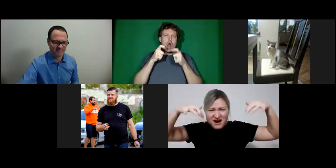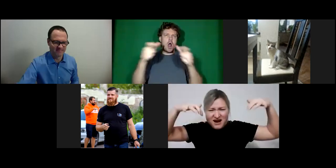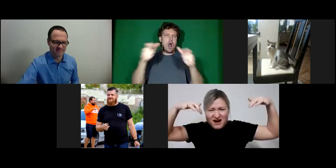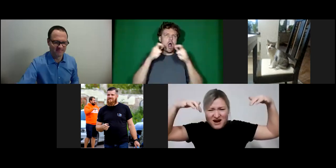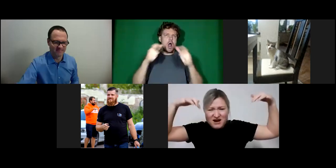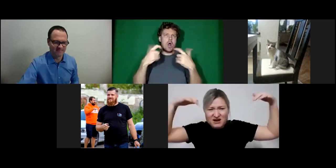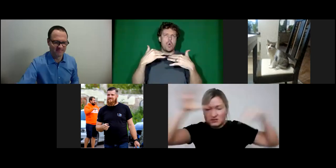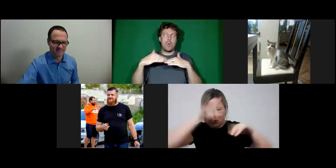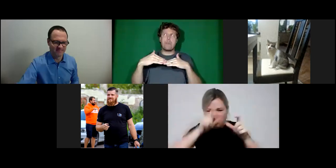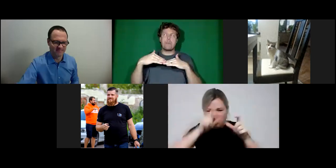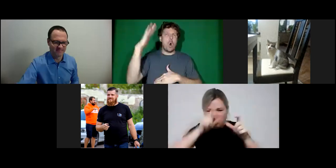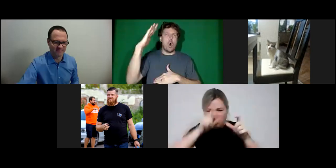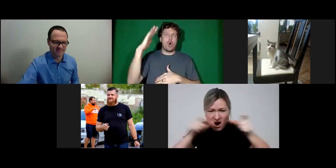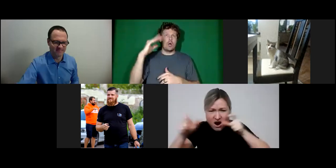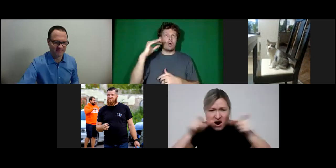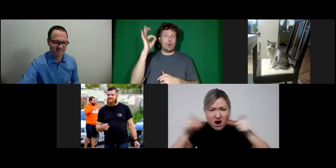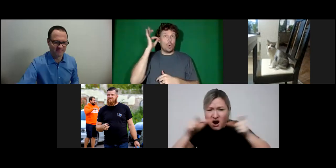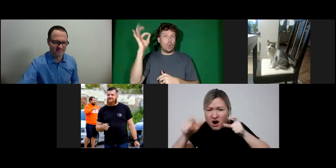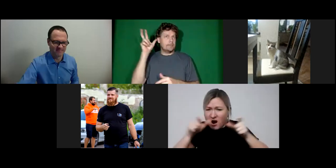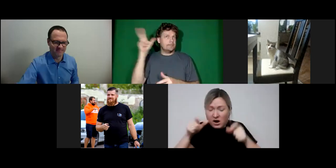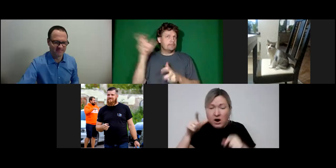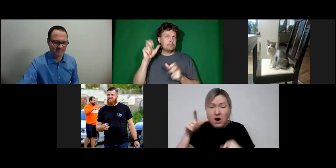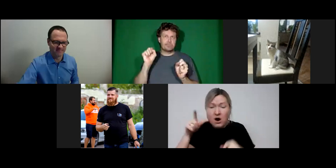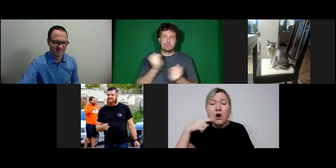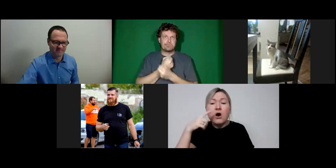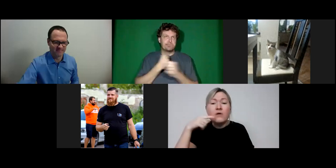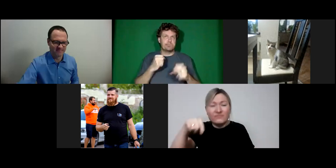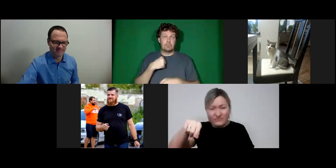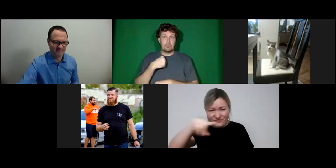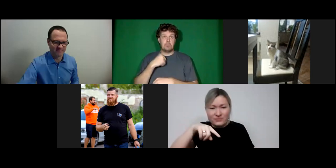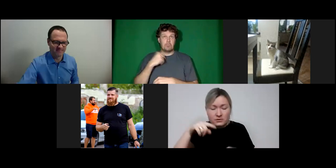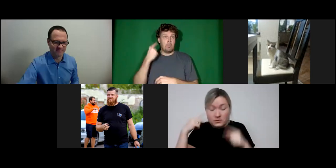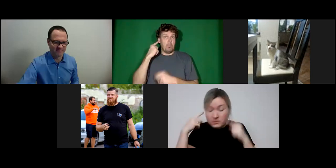full, and he was yelling all of his